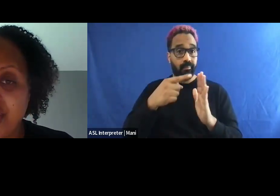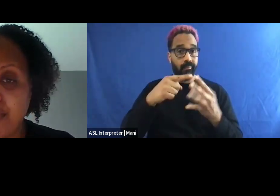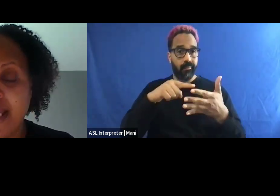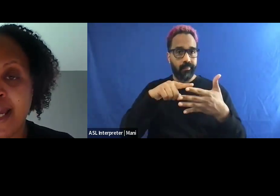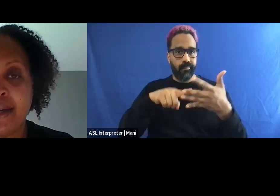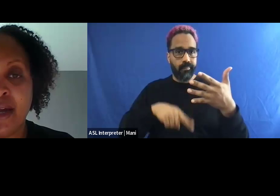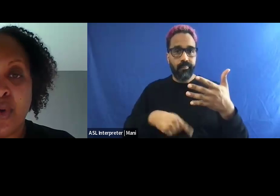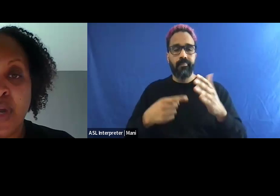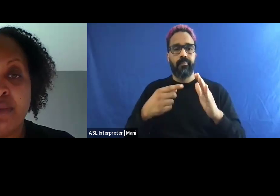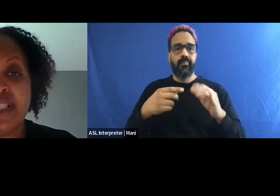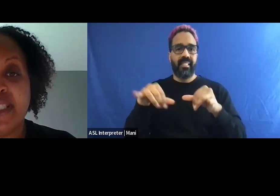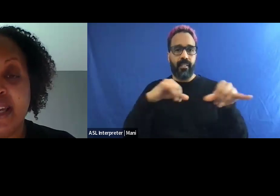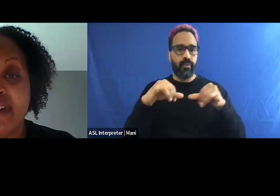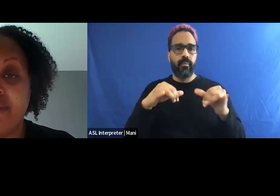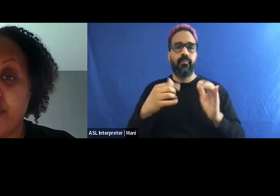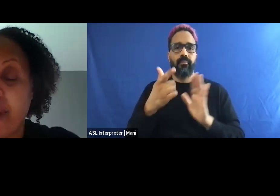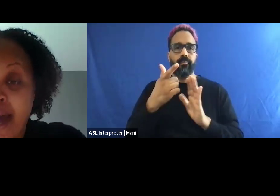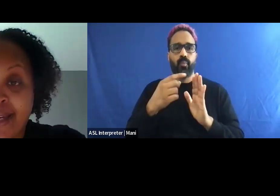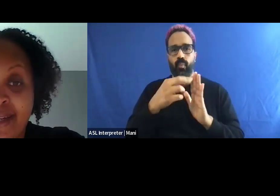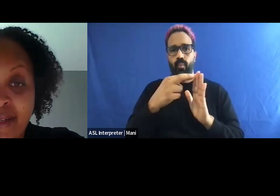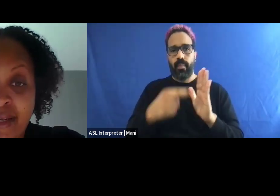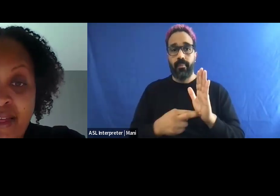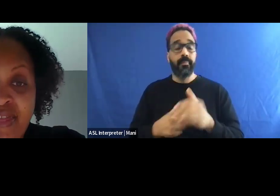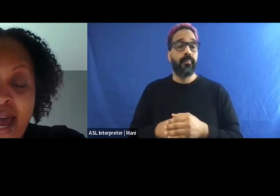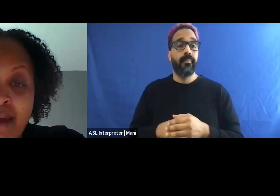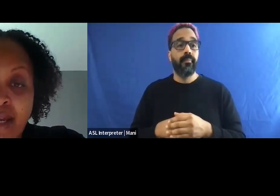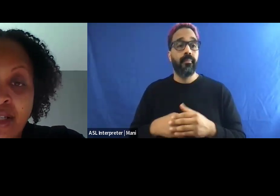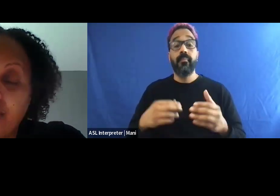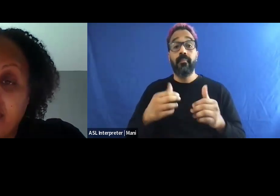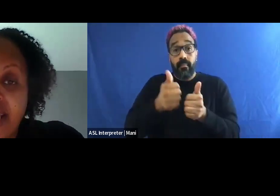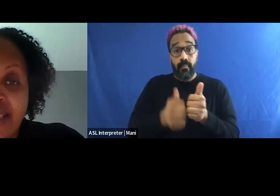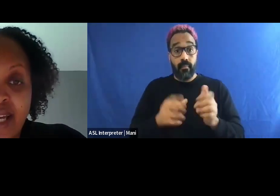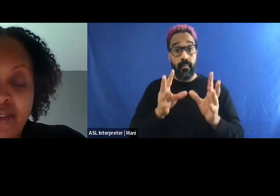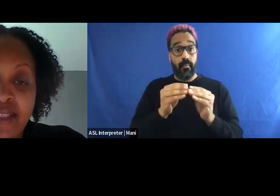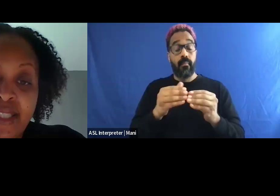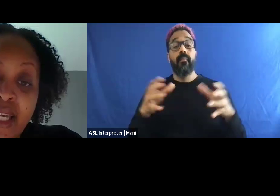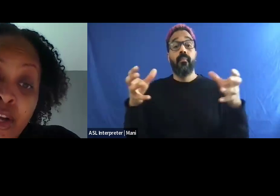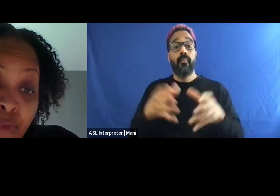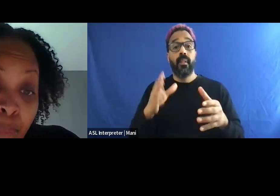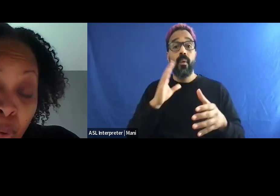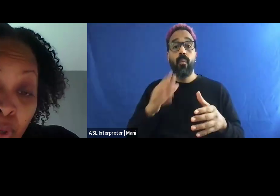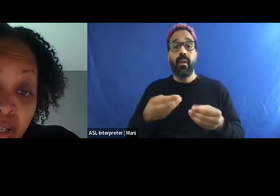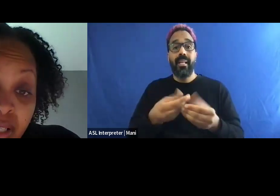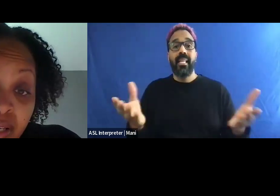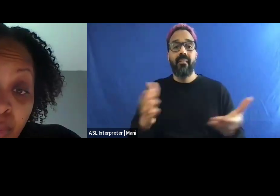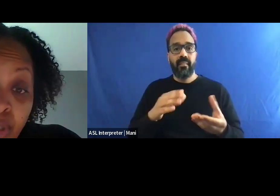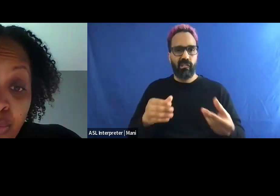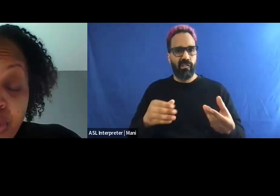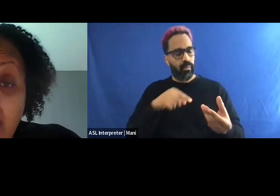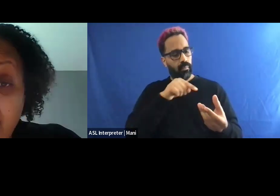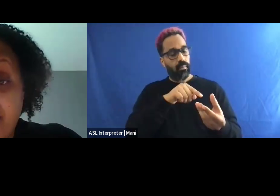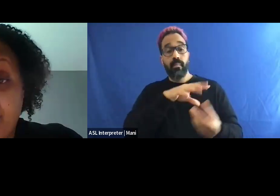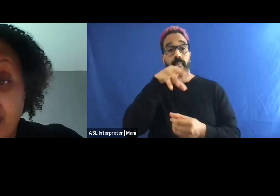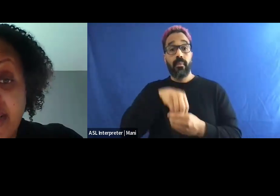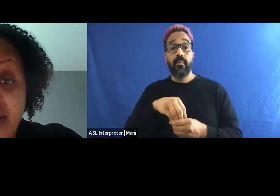And each meeting, we receive a full packet that includes things like the CEO report, which